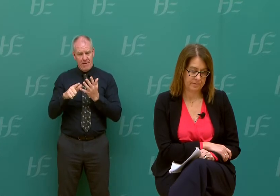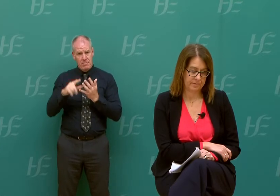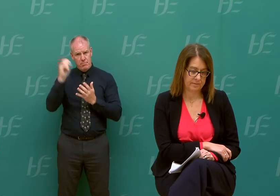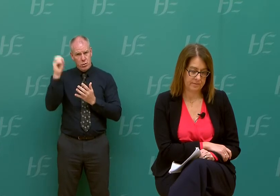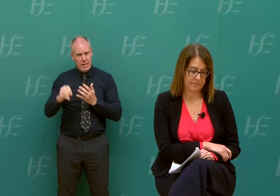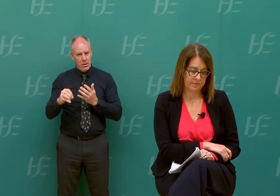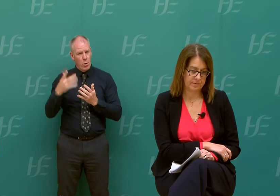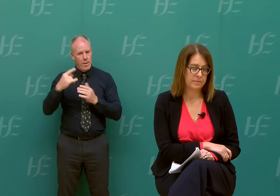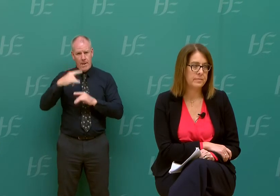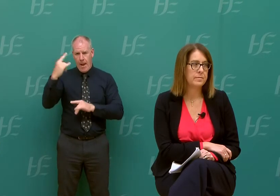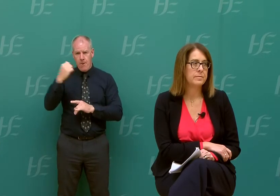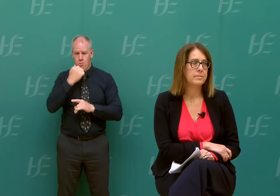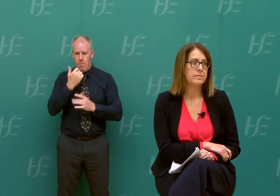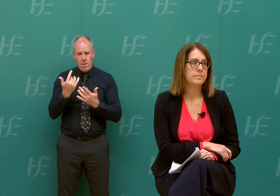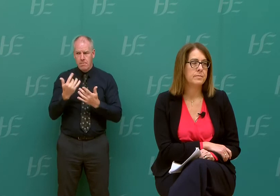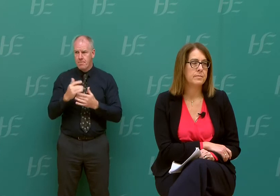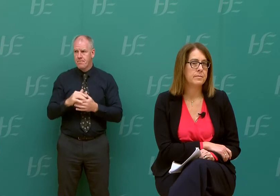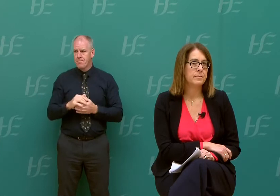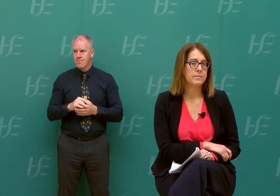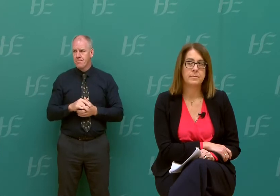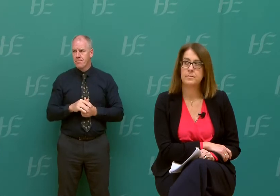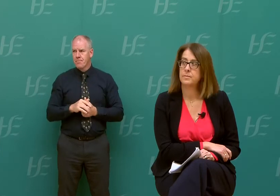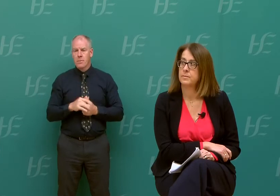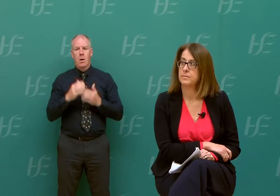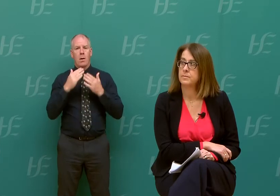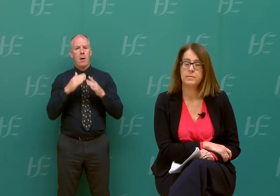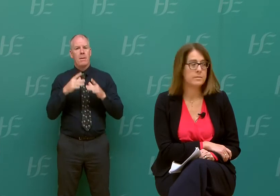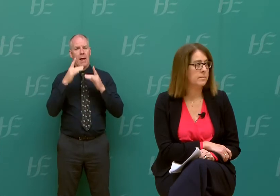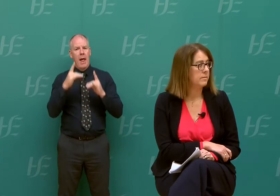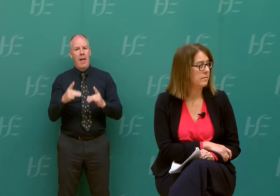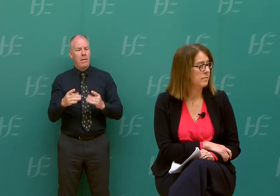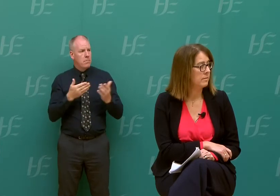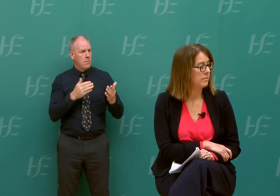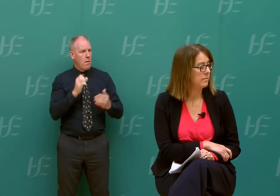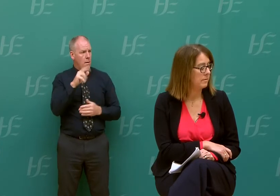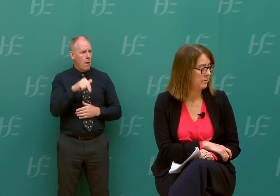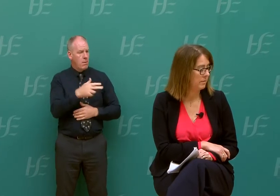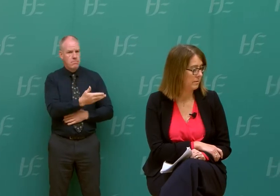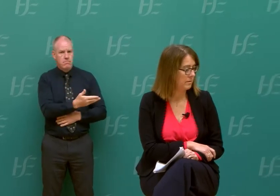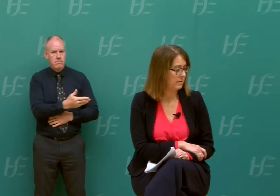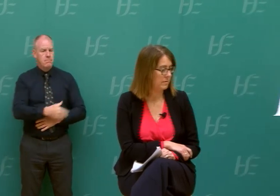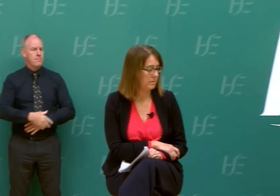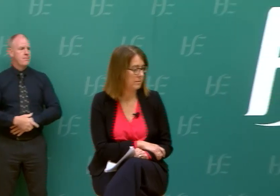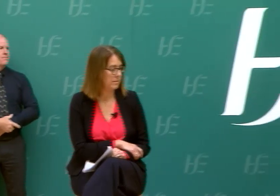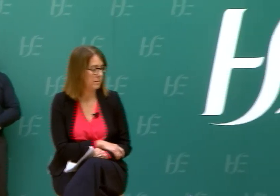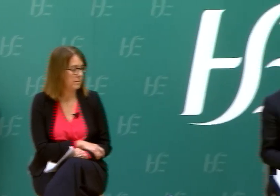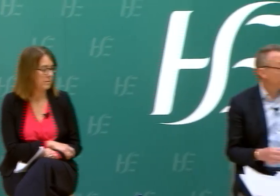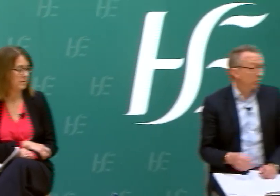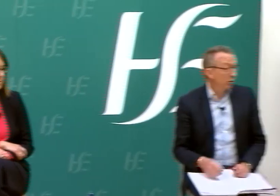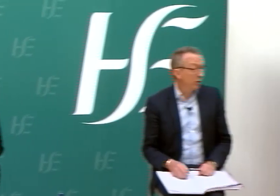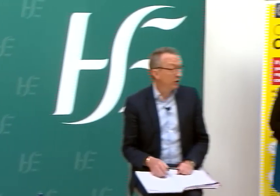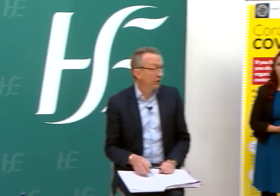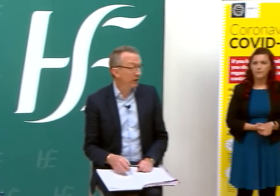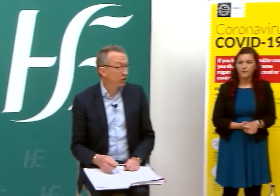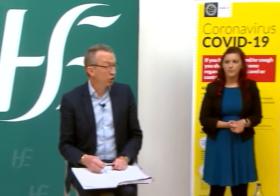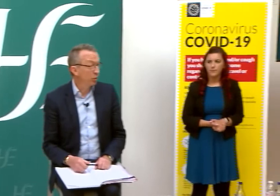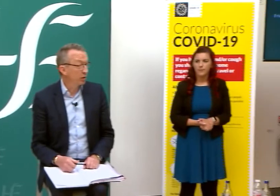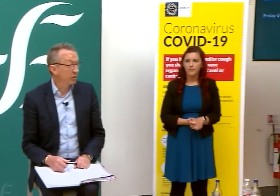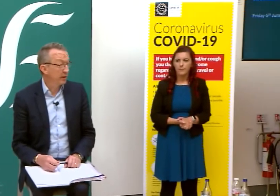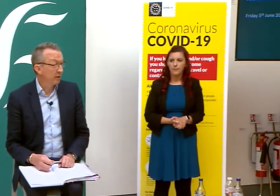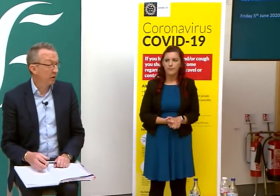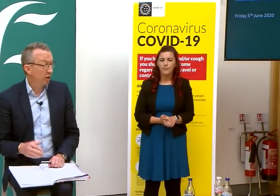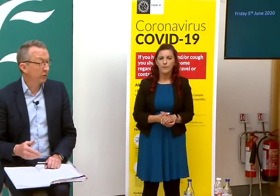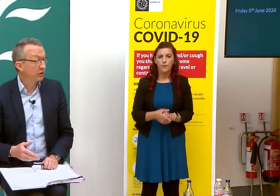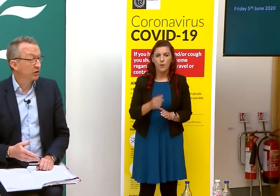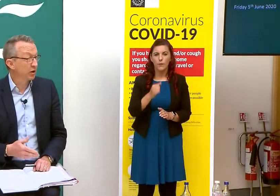for the app to be successful? We just give the public health measures to you, Colin, firstly. First of all, we're moving to phase 2